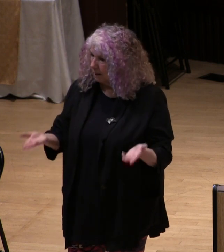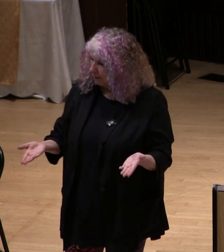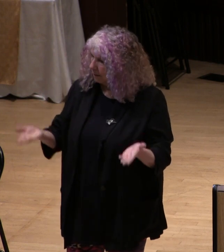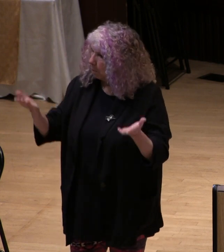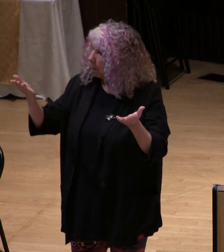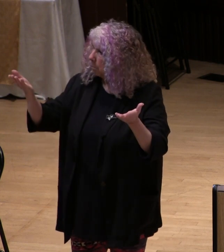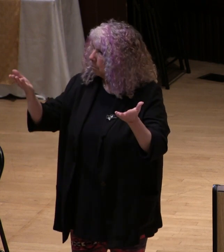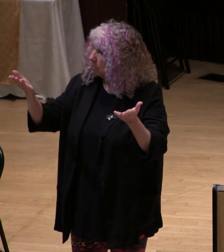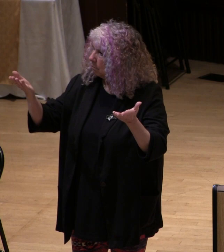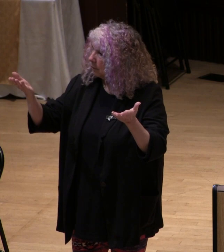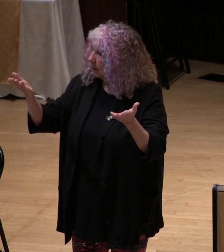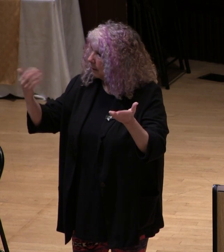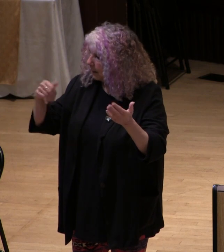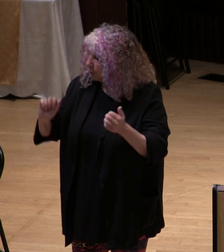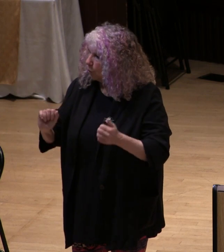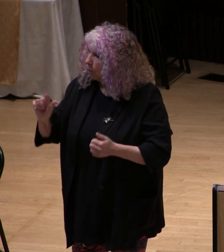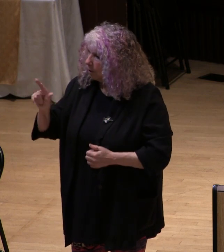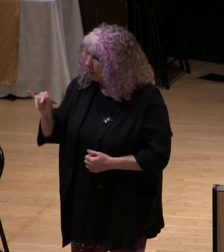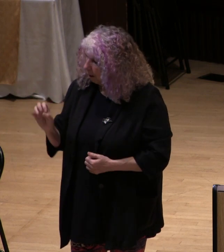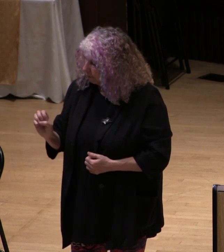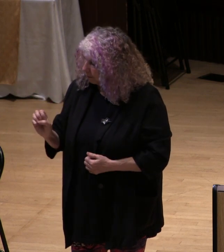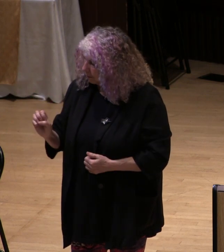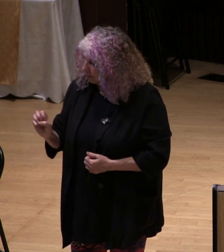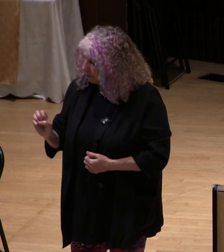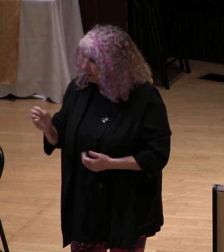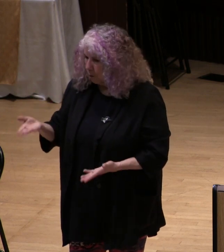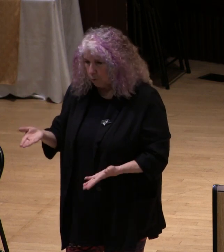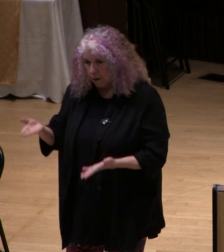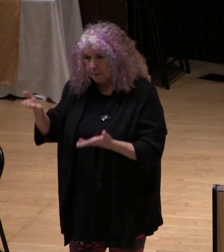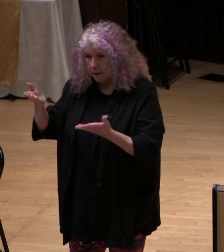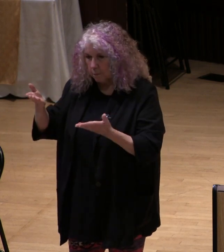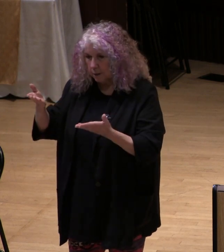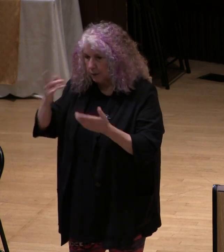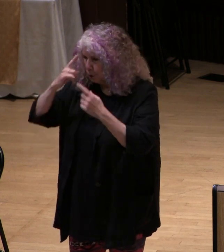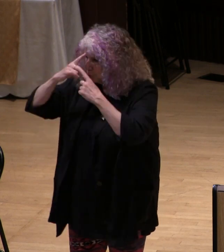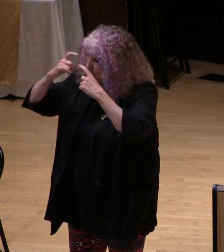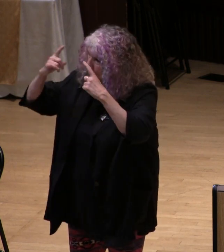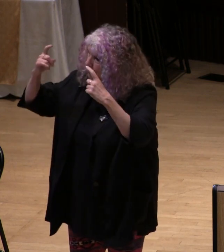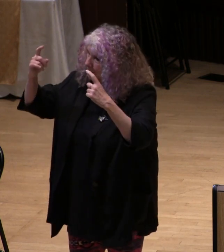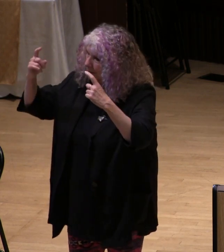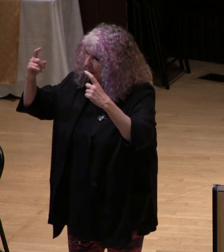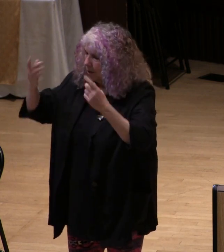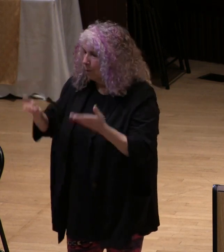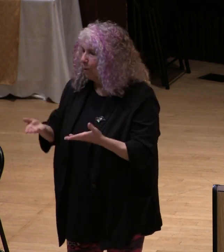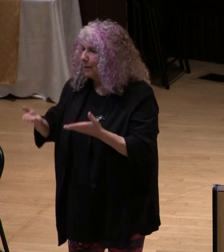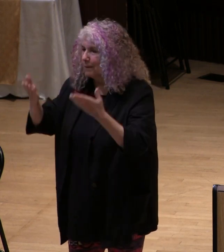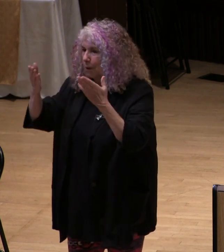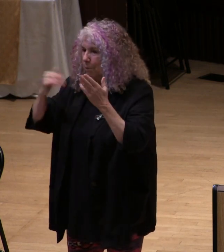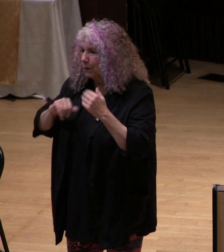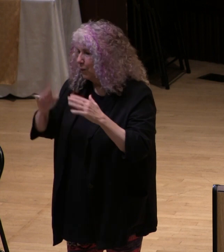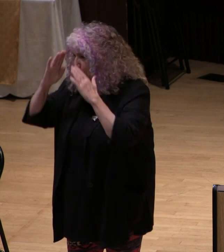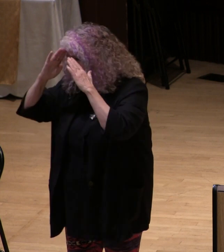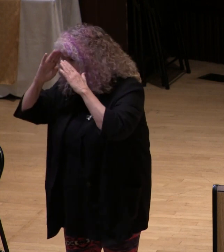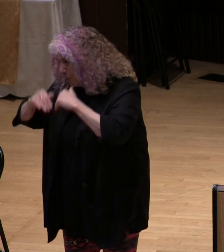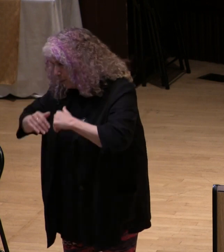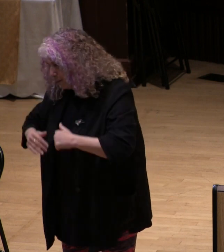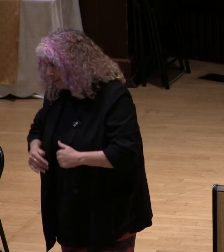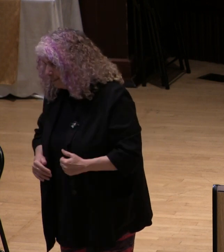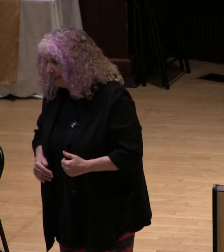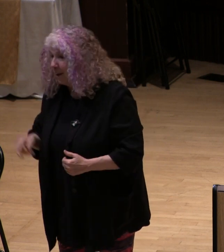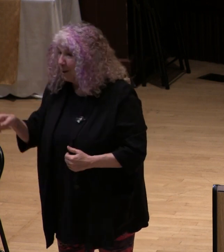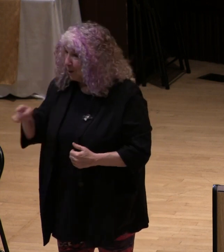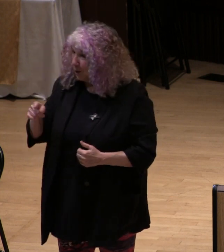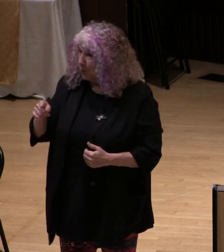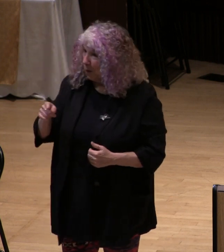up in your love. Rise up in your dreams. Rise up in your hopes.